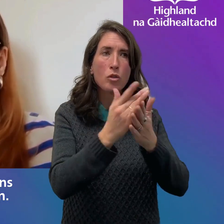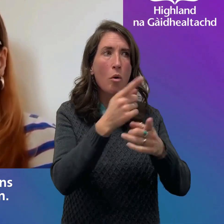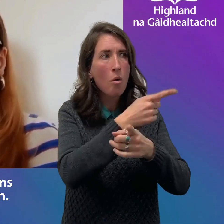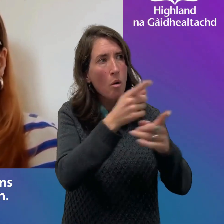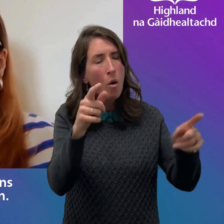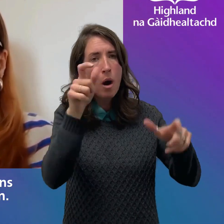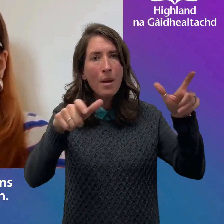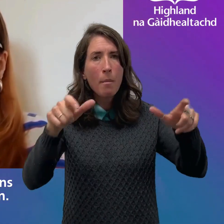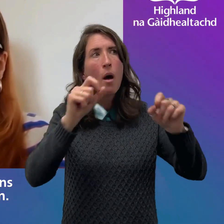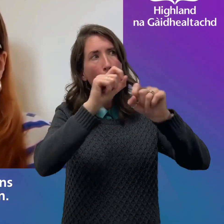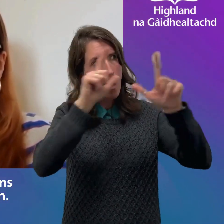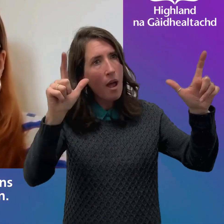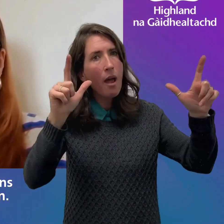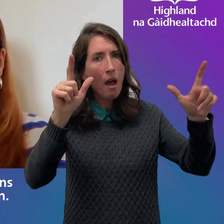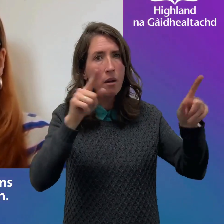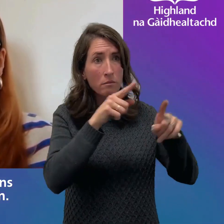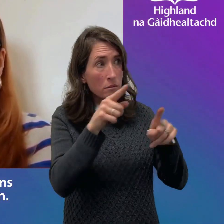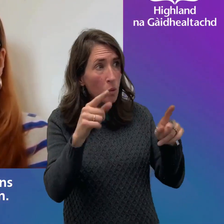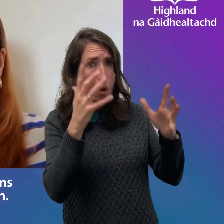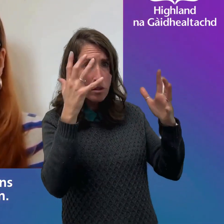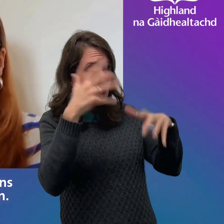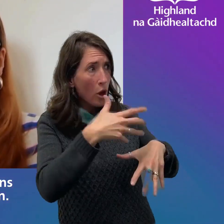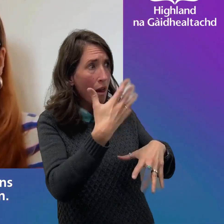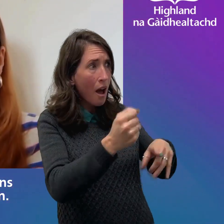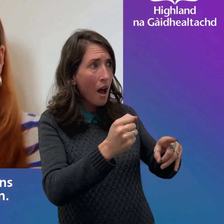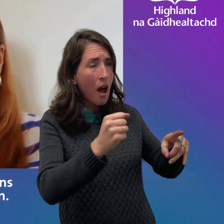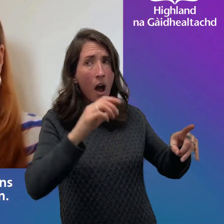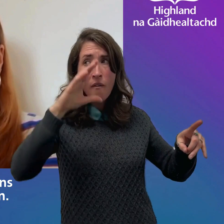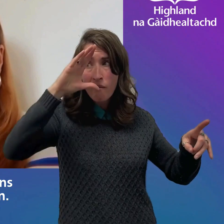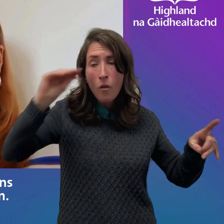can raise concerns throughout the organization.